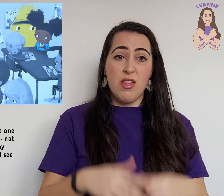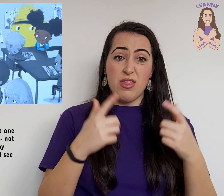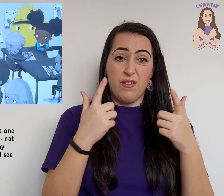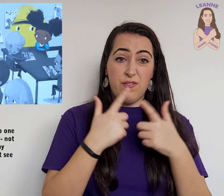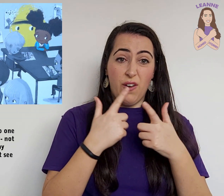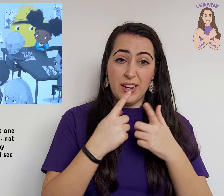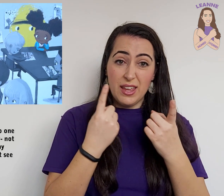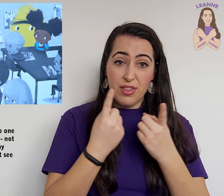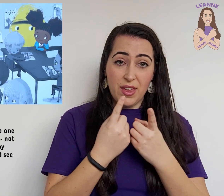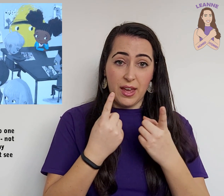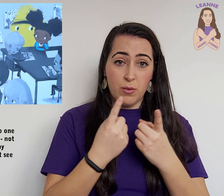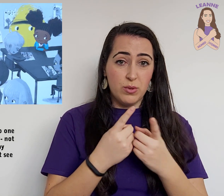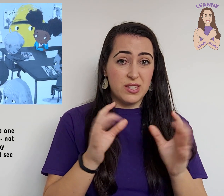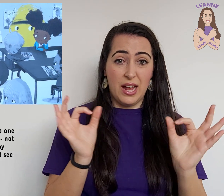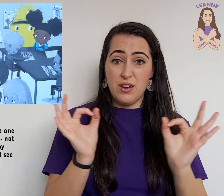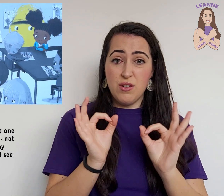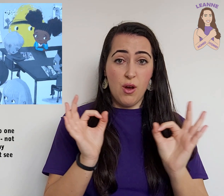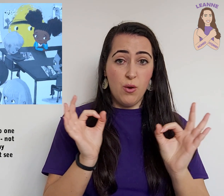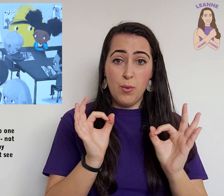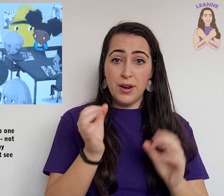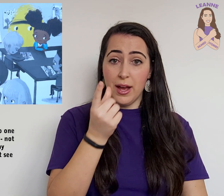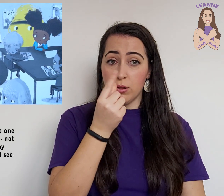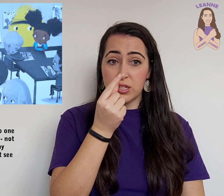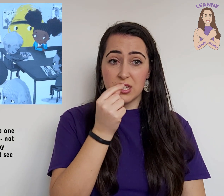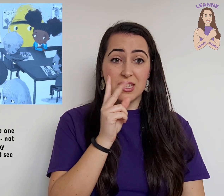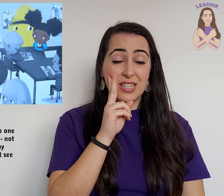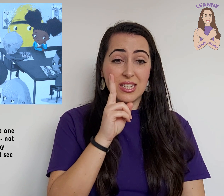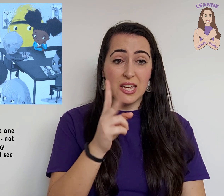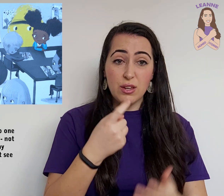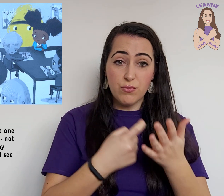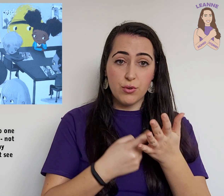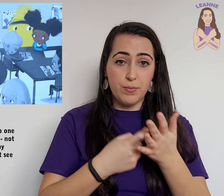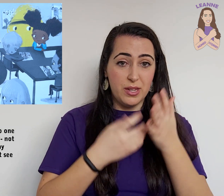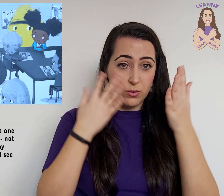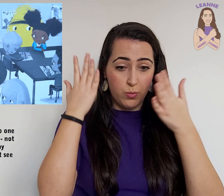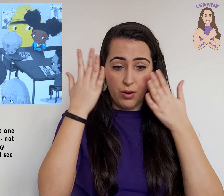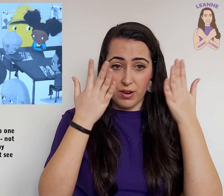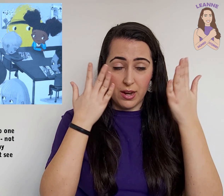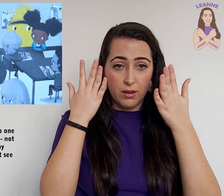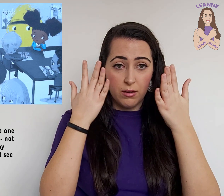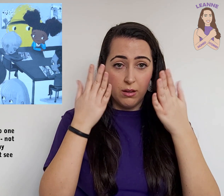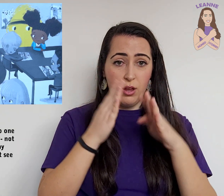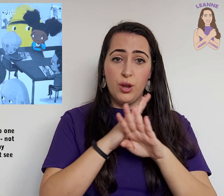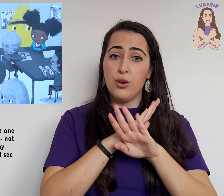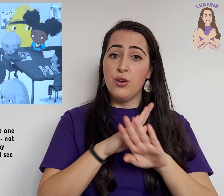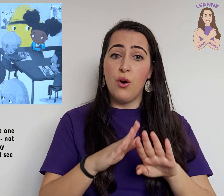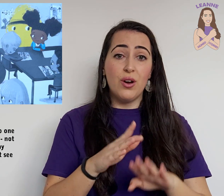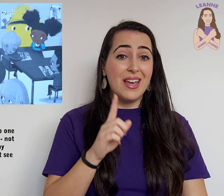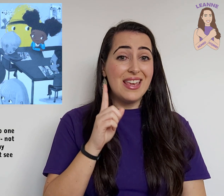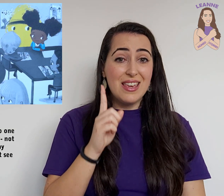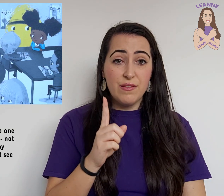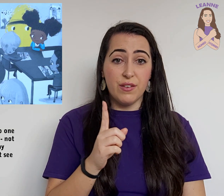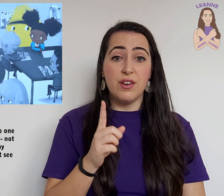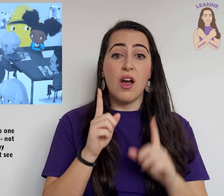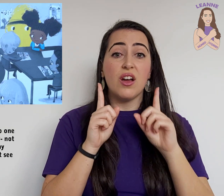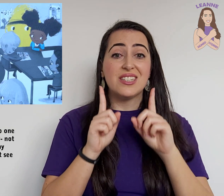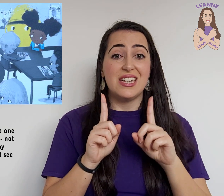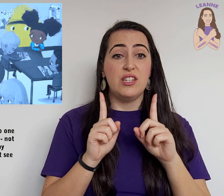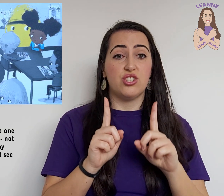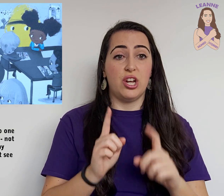The funny thing was that no one else could see Ruby's worry, not even her teacher.